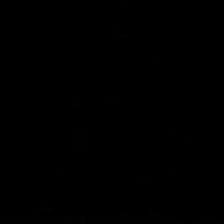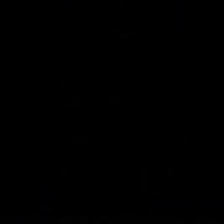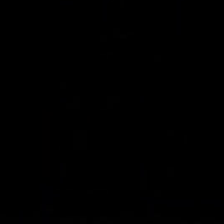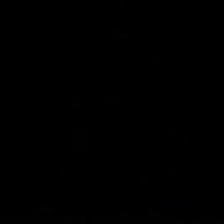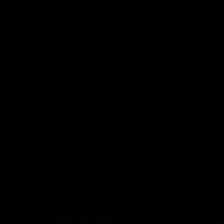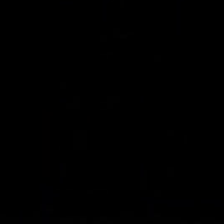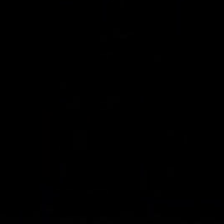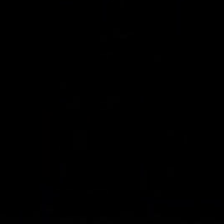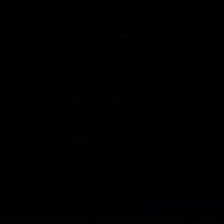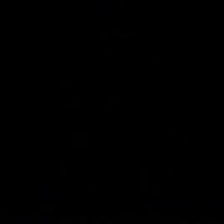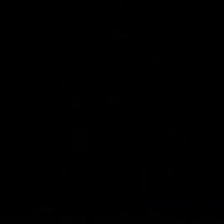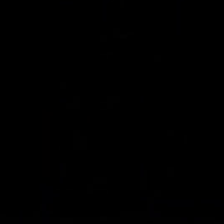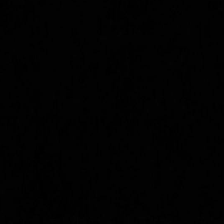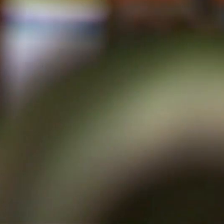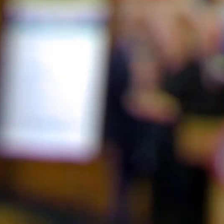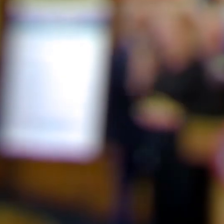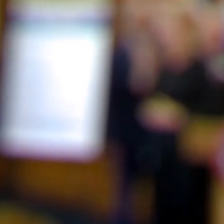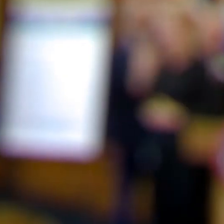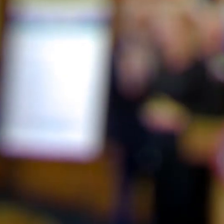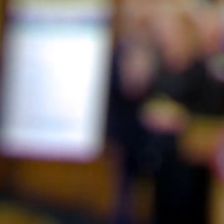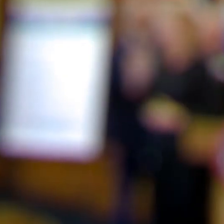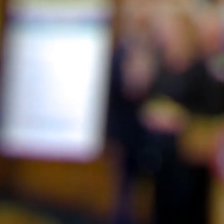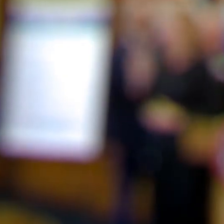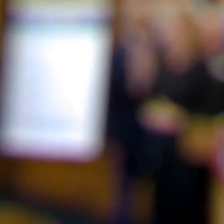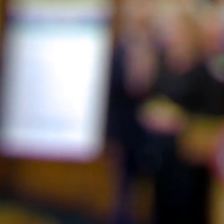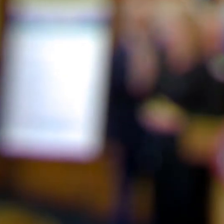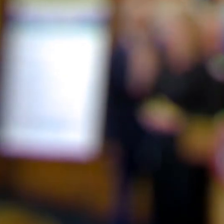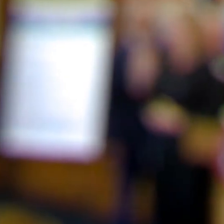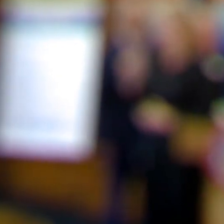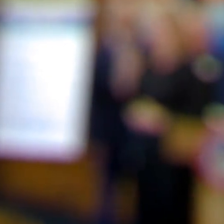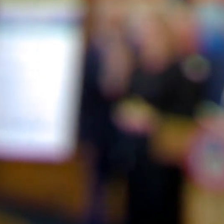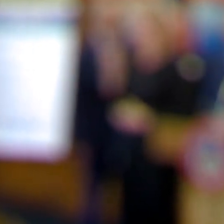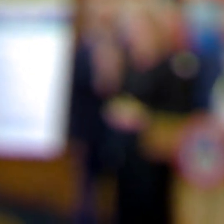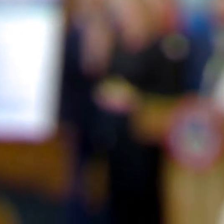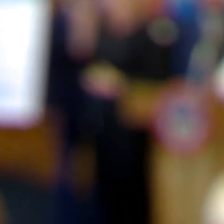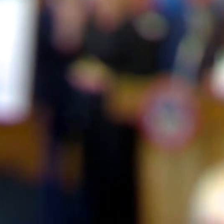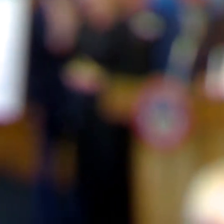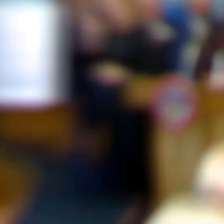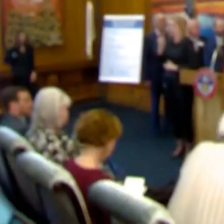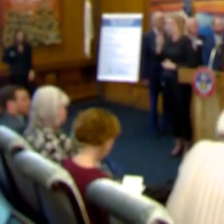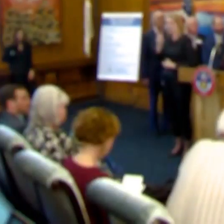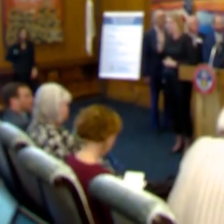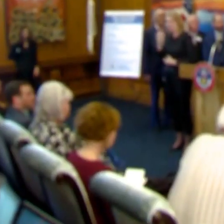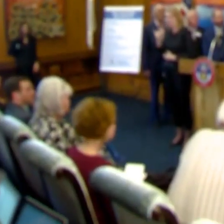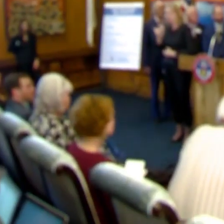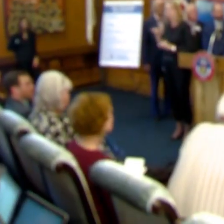Dr. Rachel Herlihy, state epidemiologist, that will talk more about the virus and its spread.